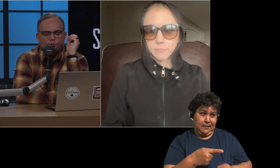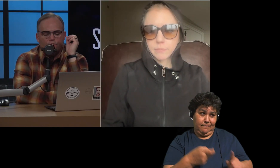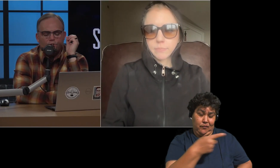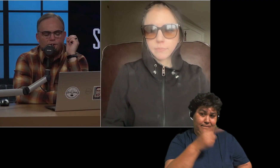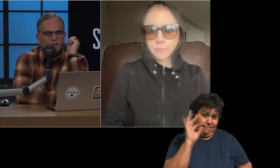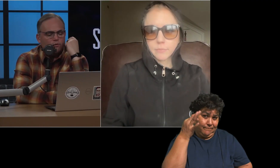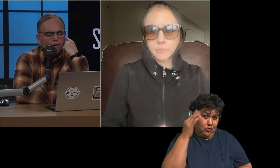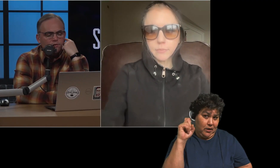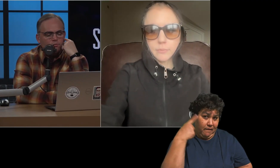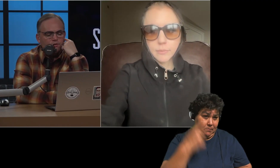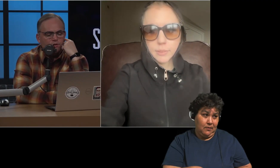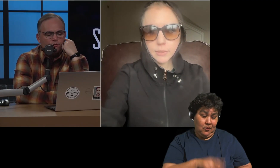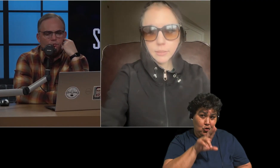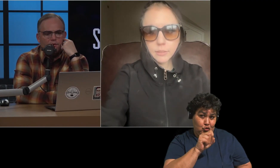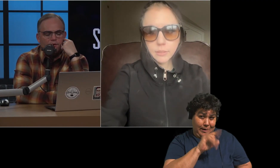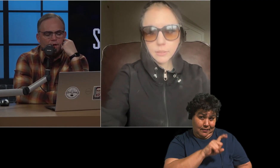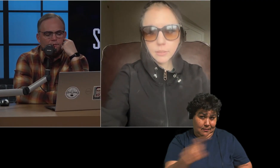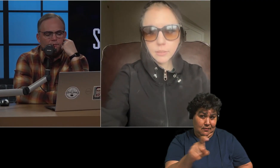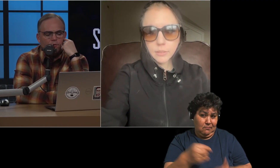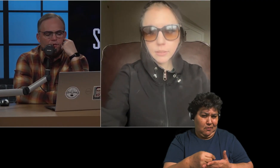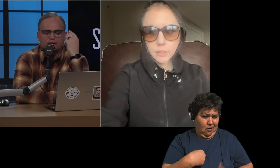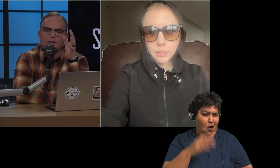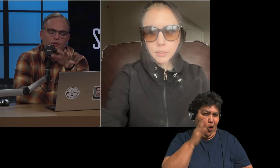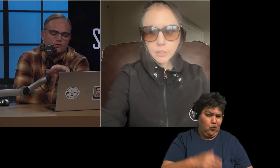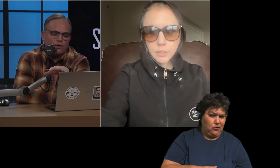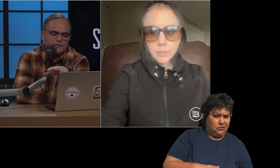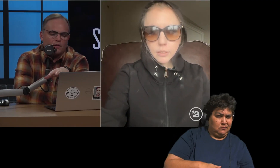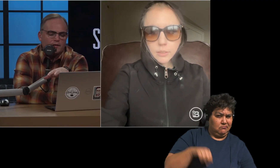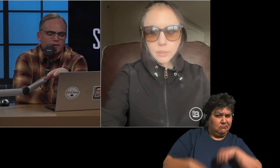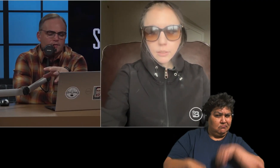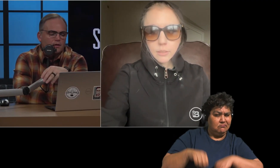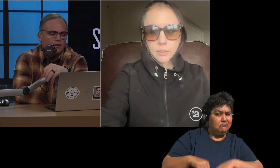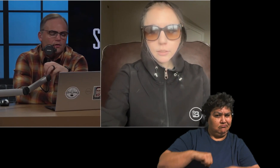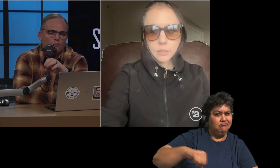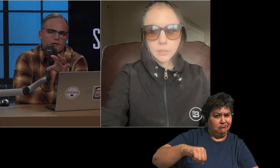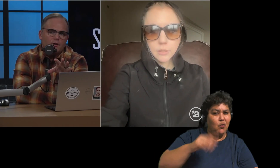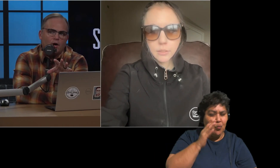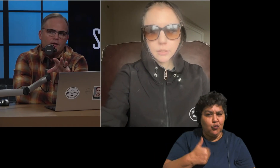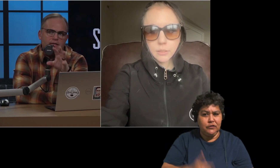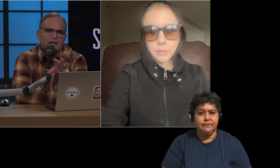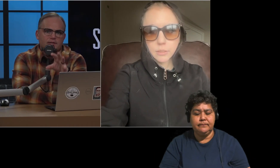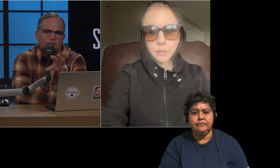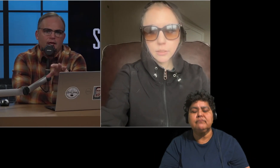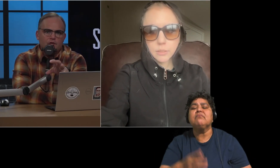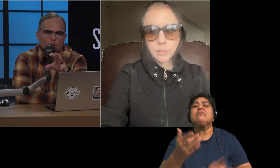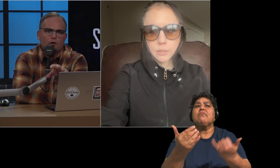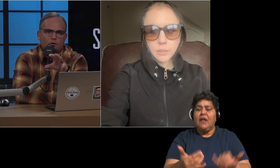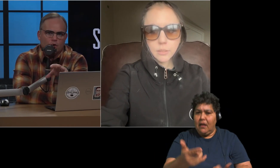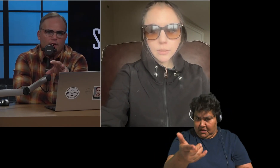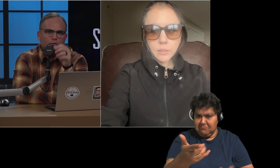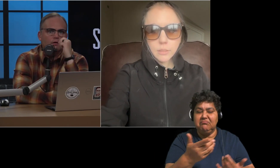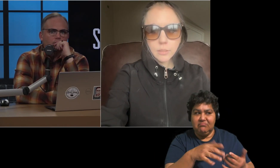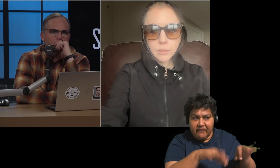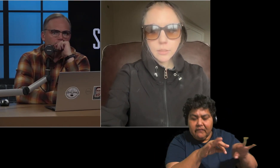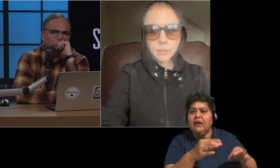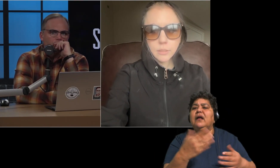What are you continuing to pursue with this and other stories like this? What are the next things you're